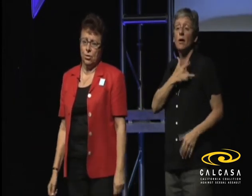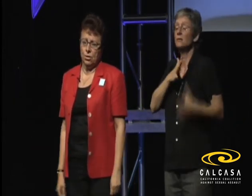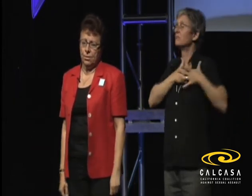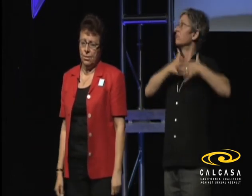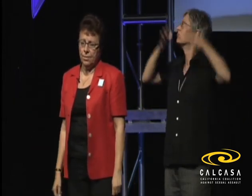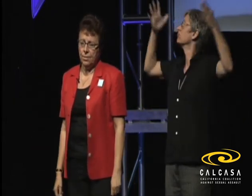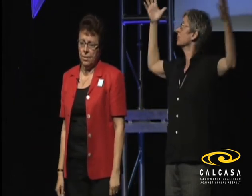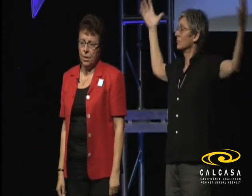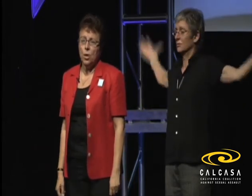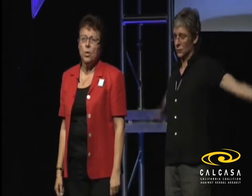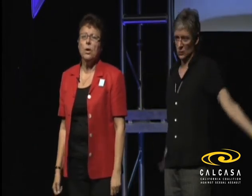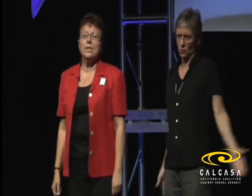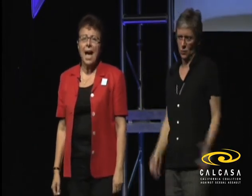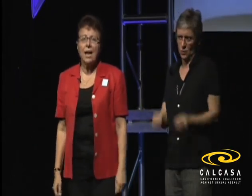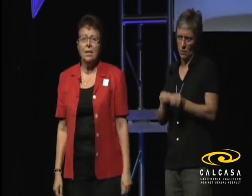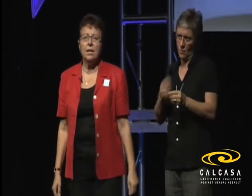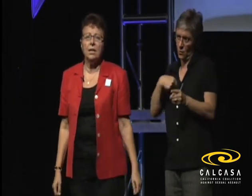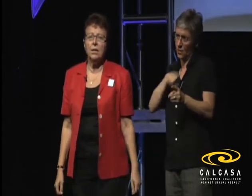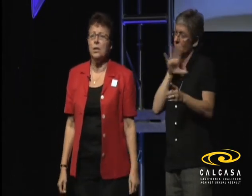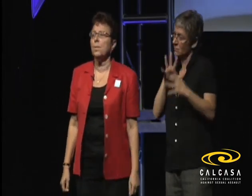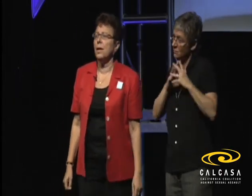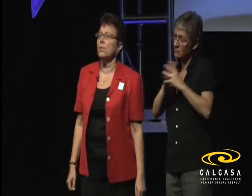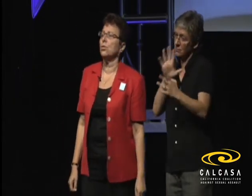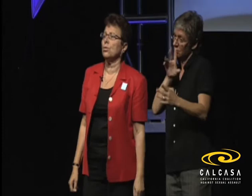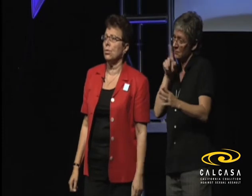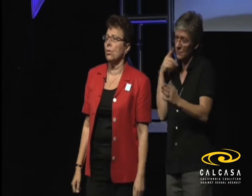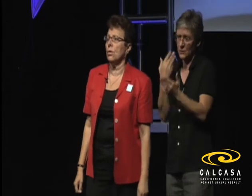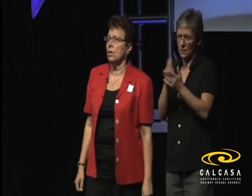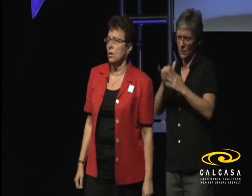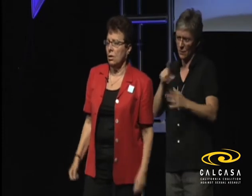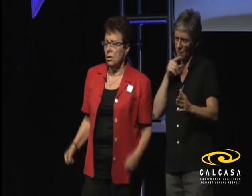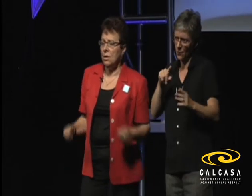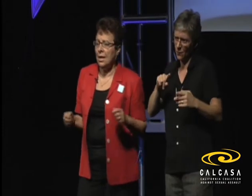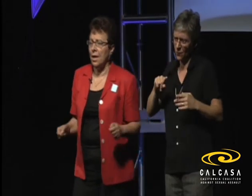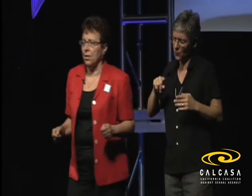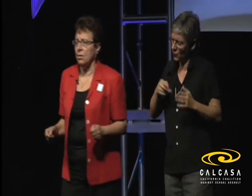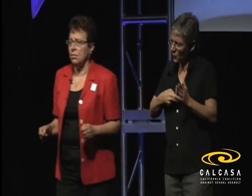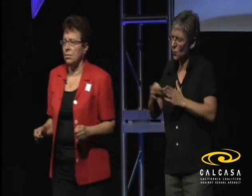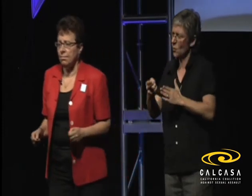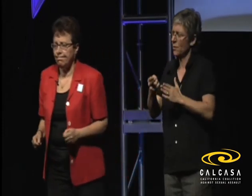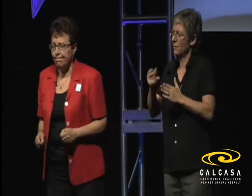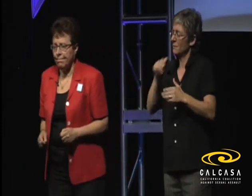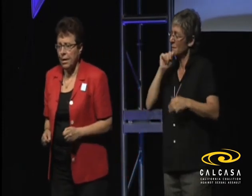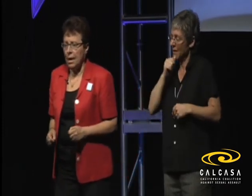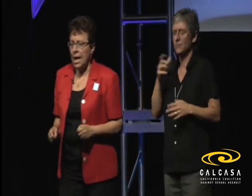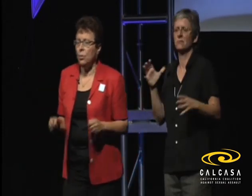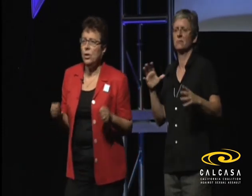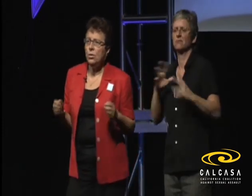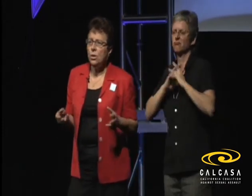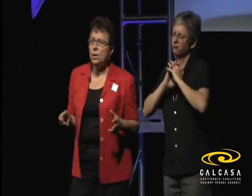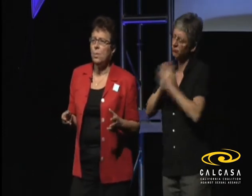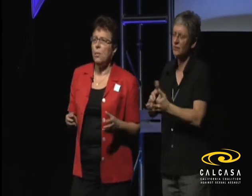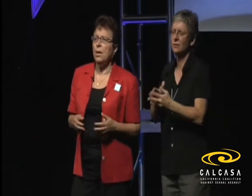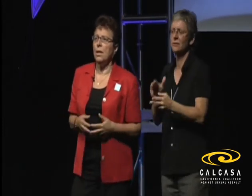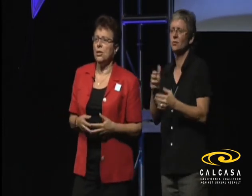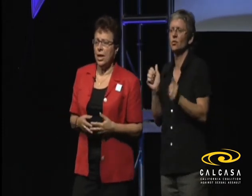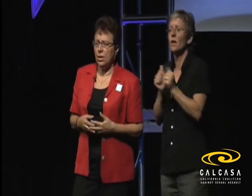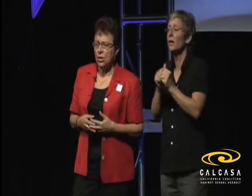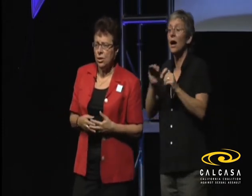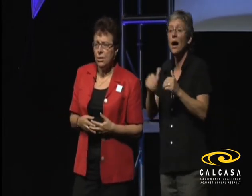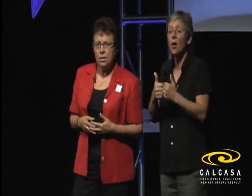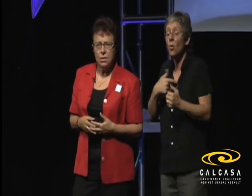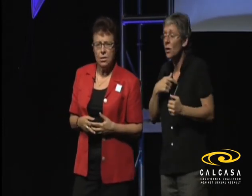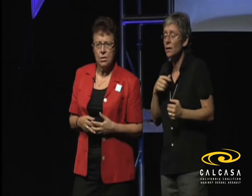even huger. We are tackling this painful truth together. And we do this by meeting